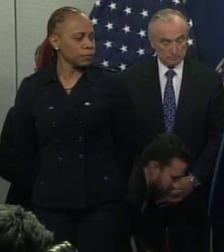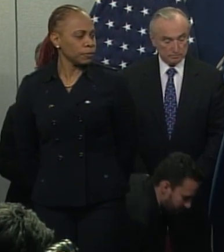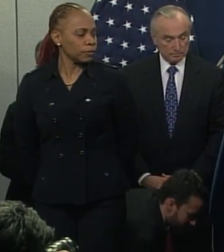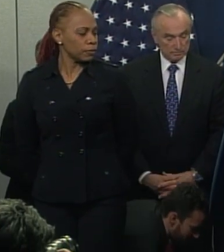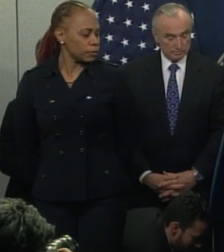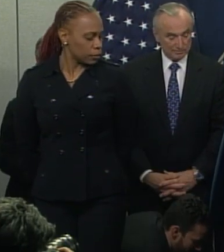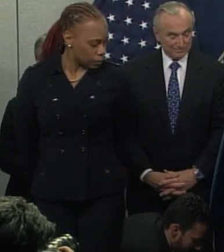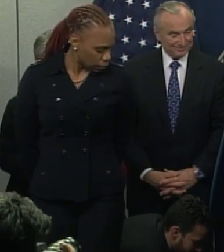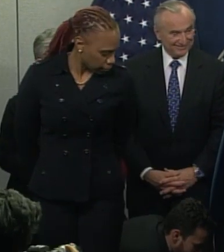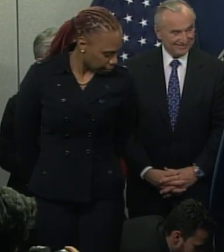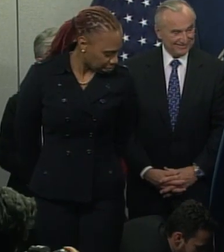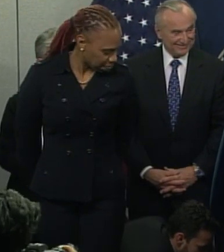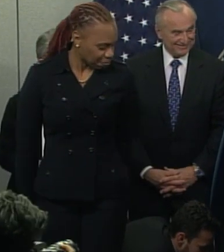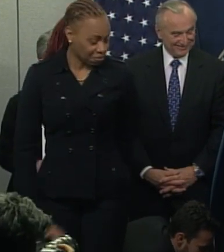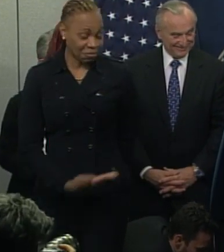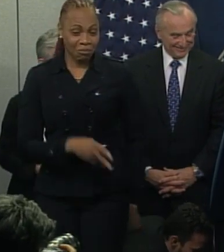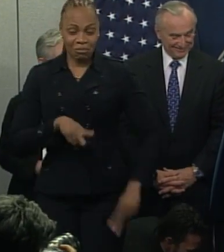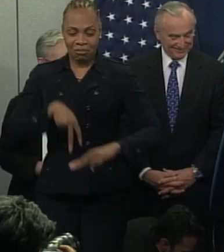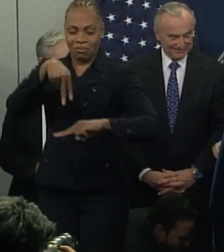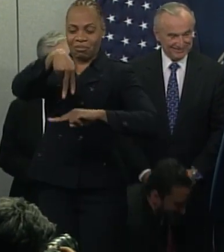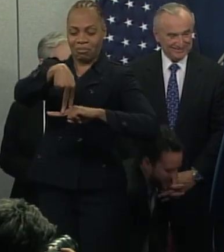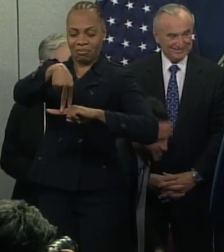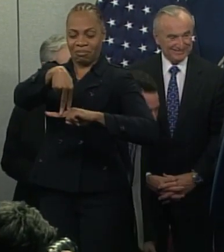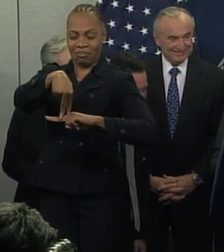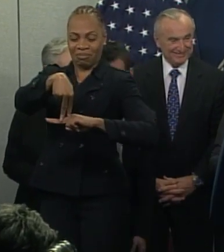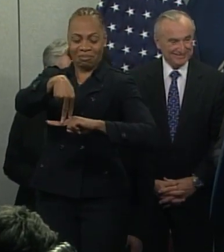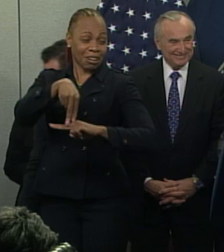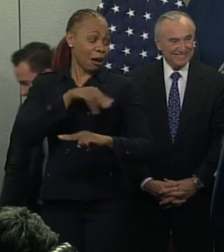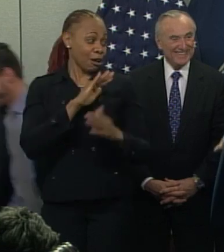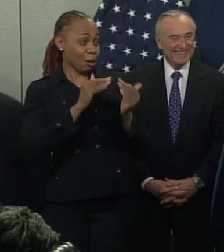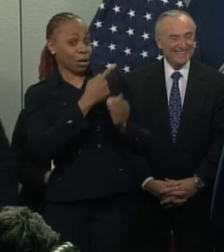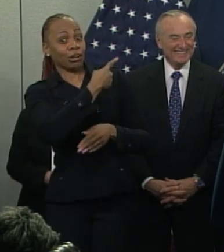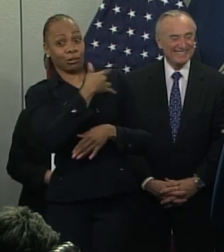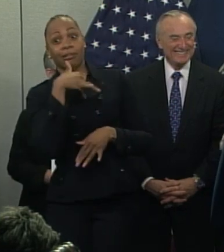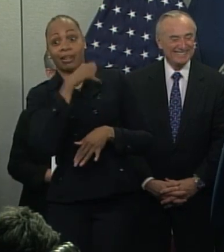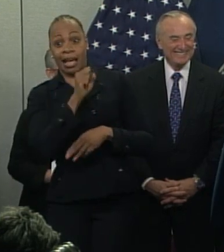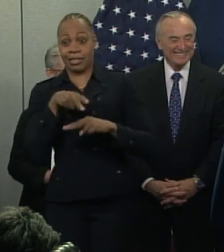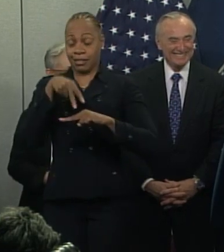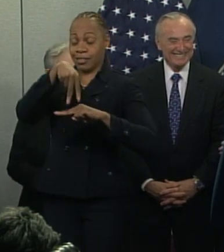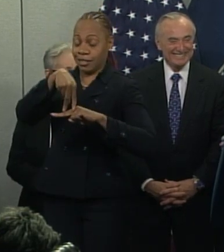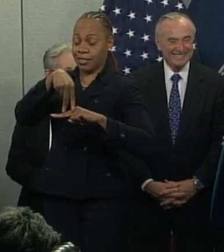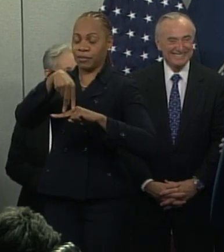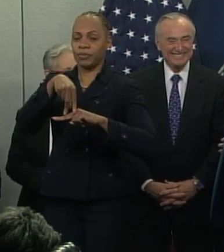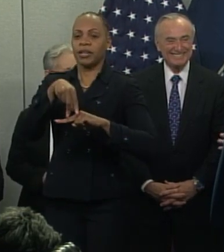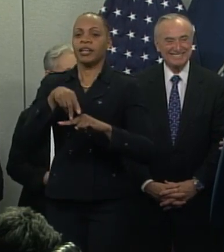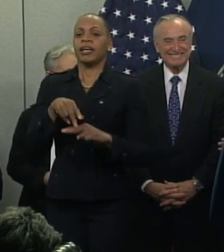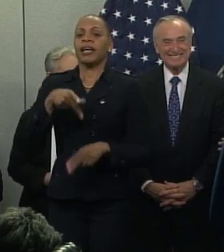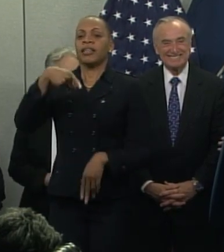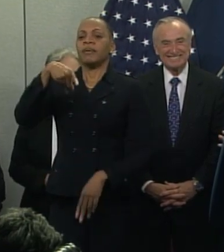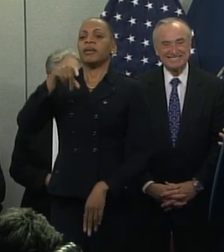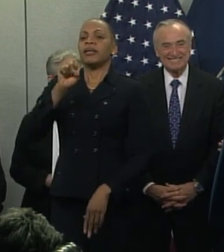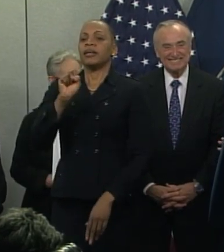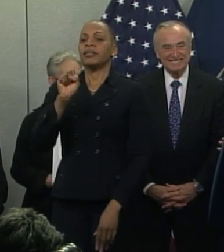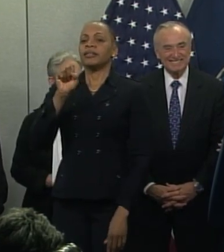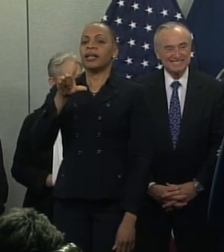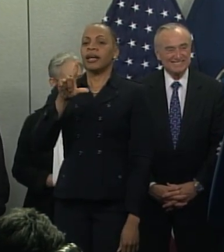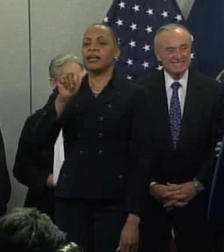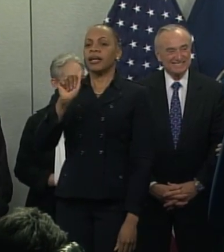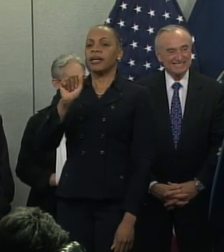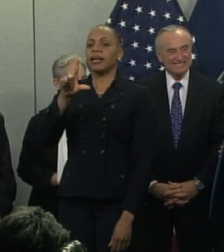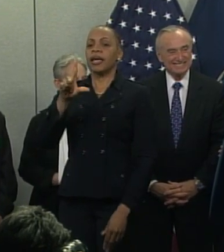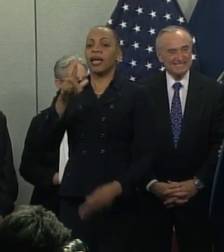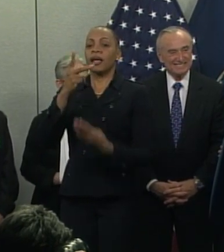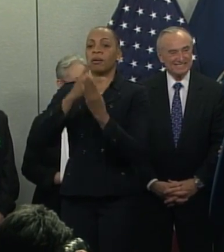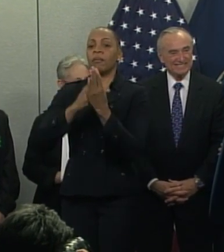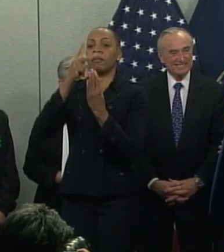Wait, we have the step stool, always at the ready. Well, compared to you. The PSLAL programs will